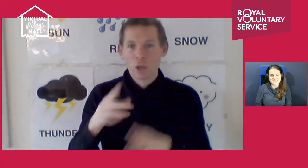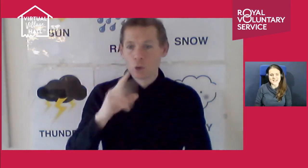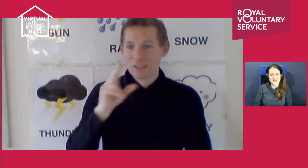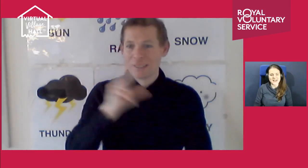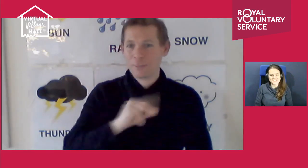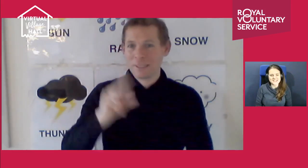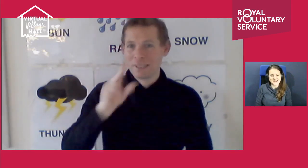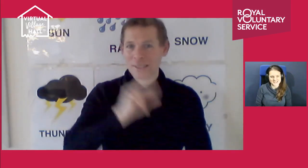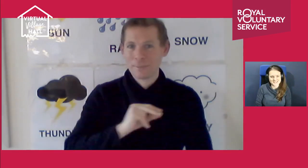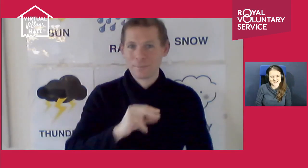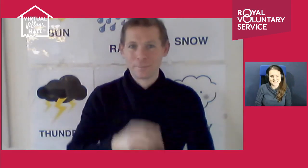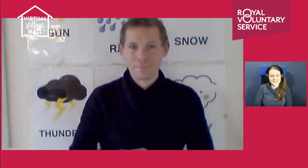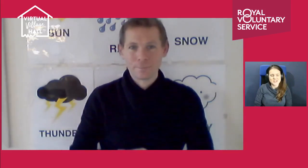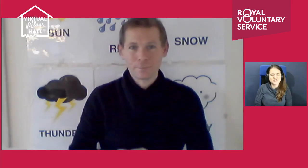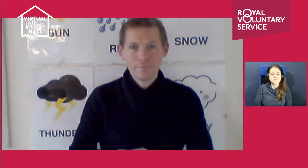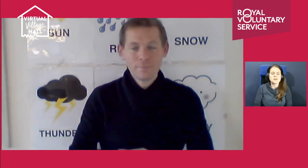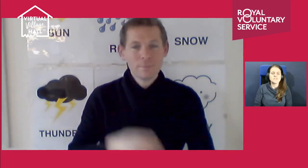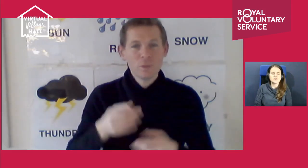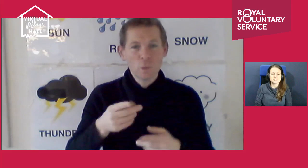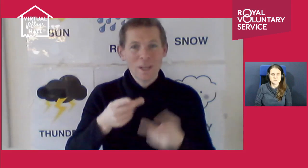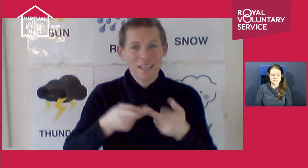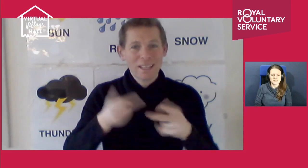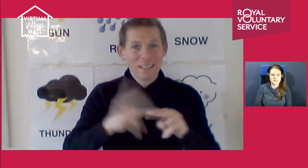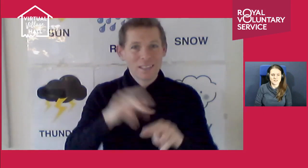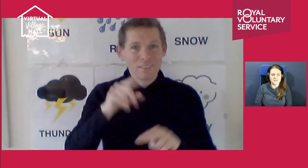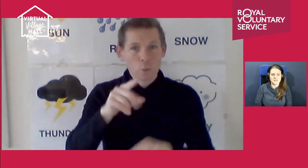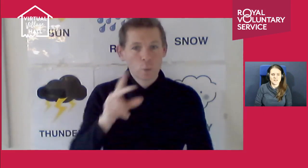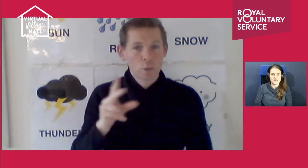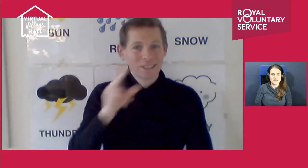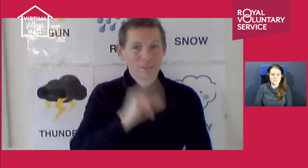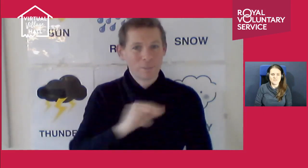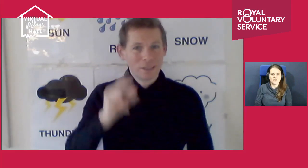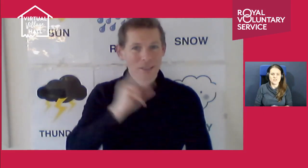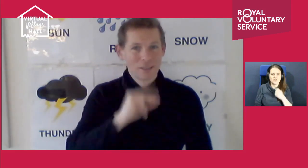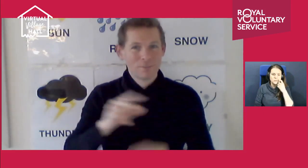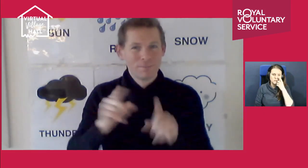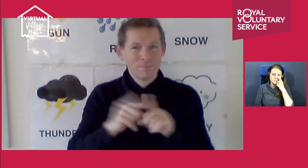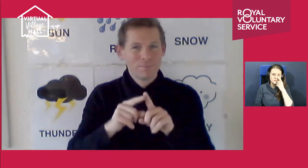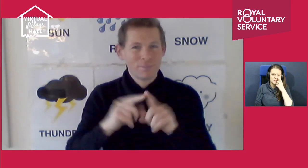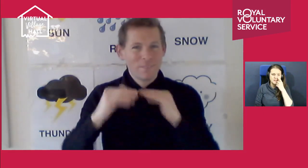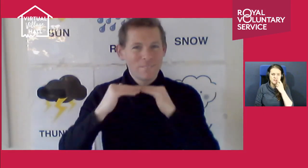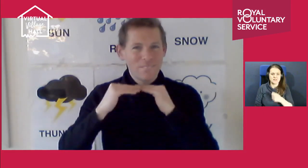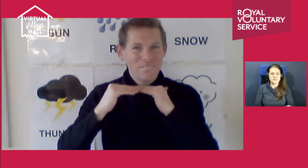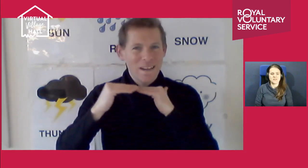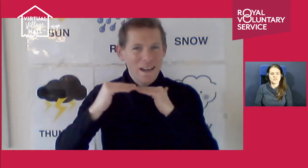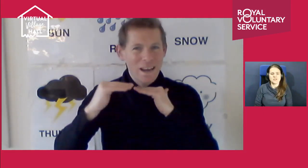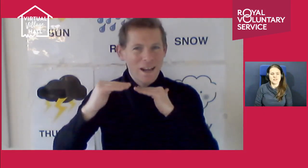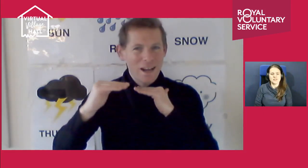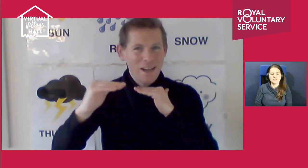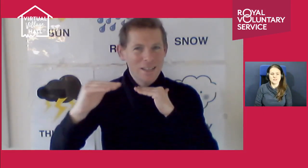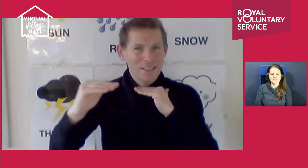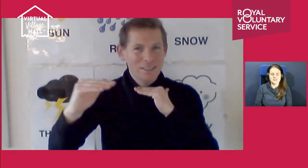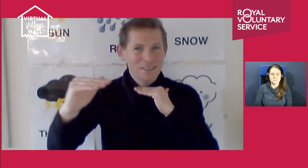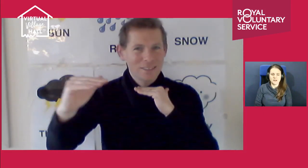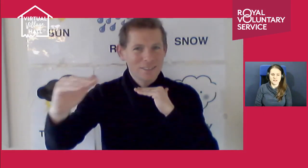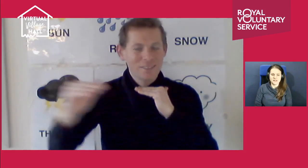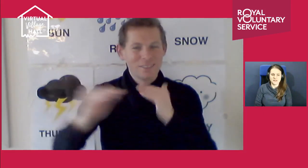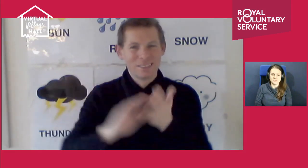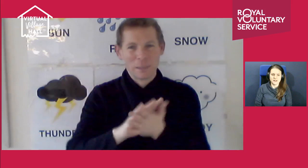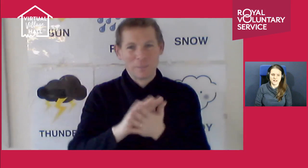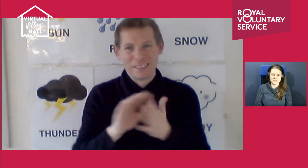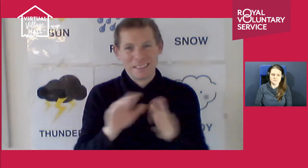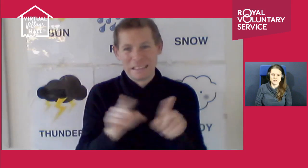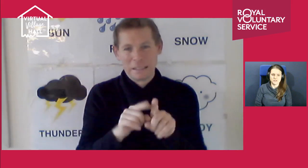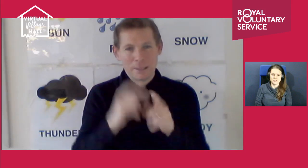language. It's like adding color. So whenever you're speaking, if you were speaking in a very